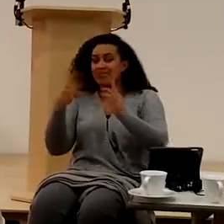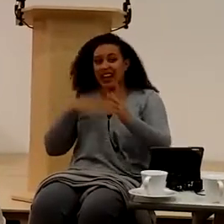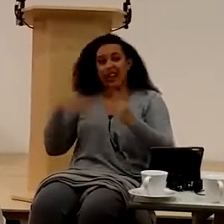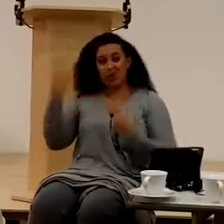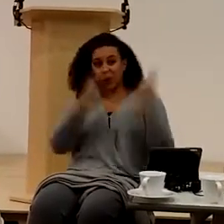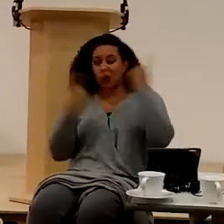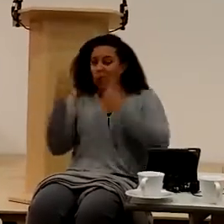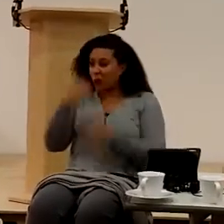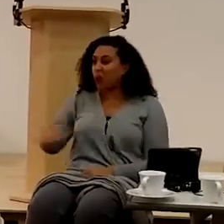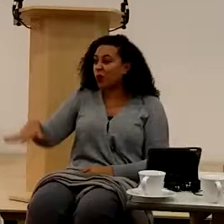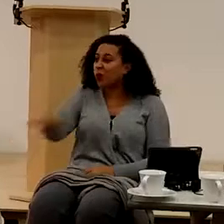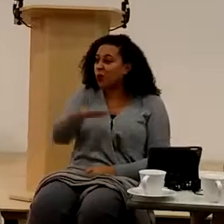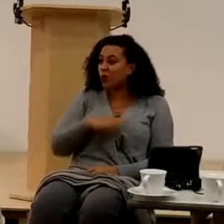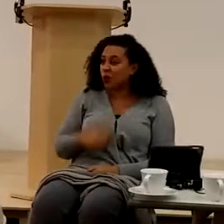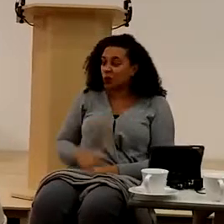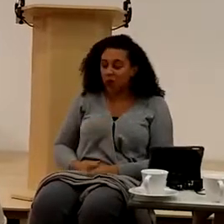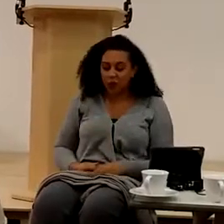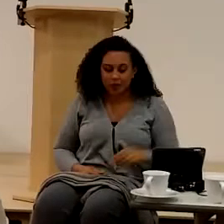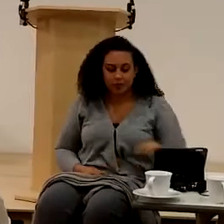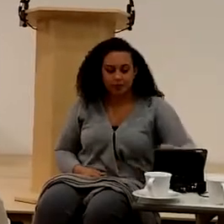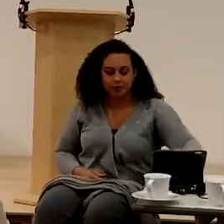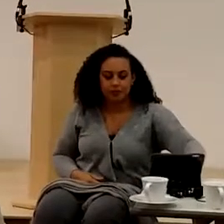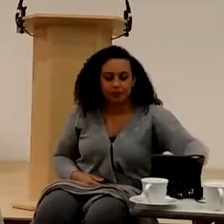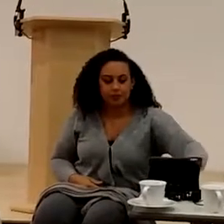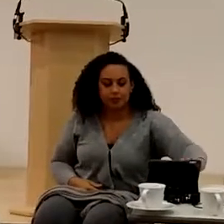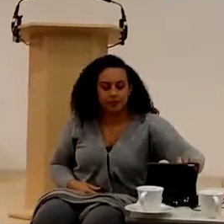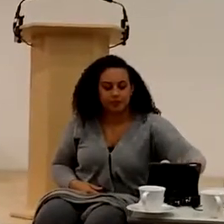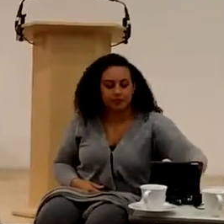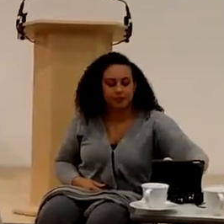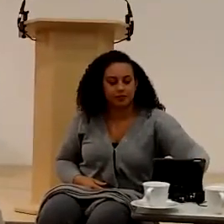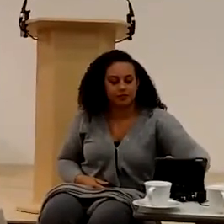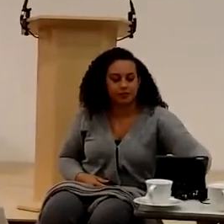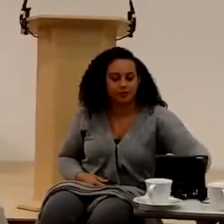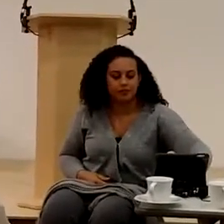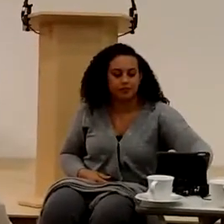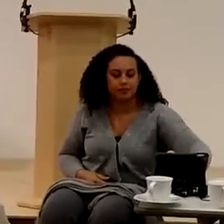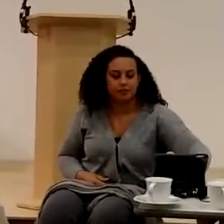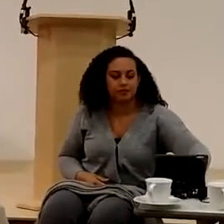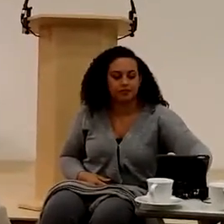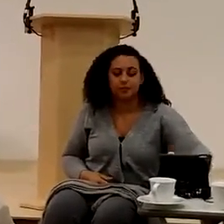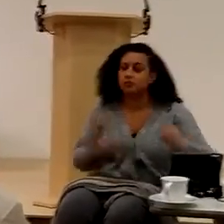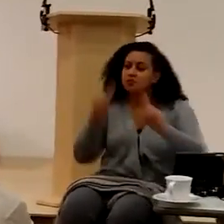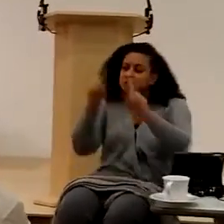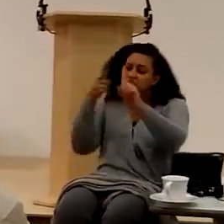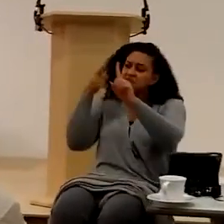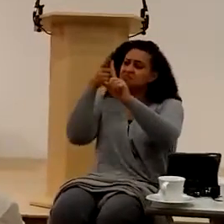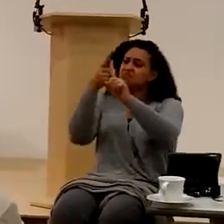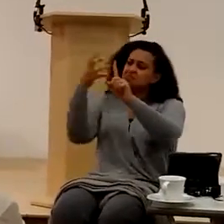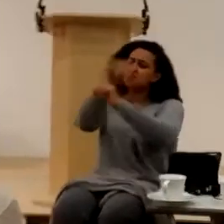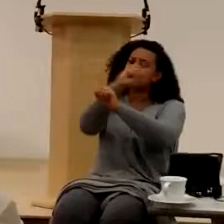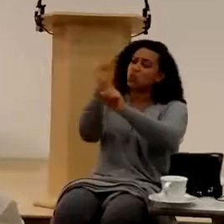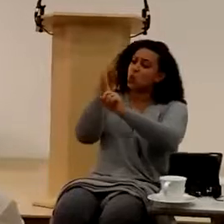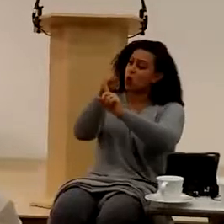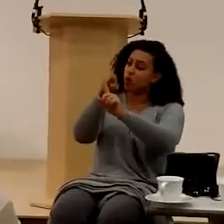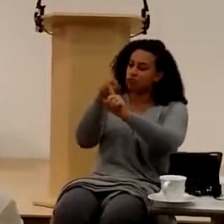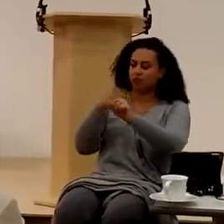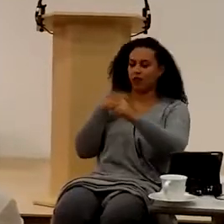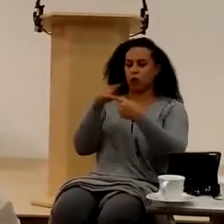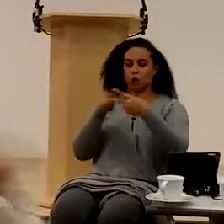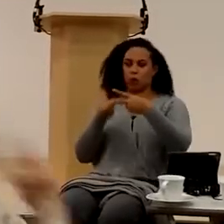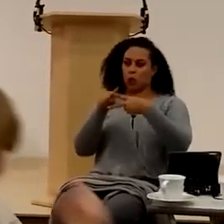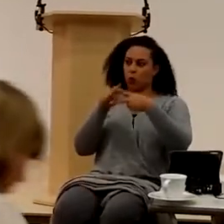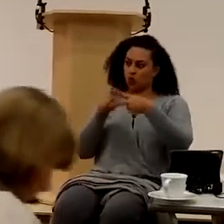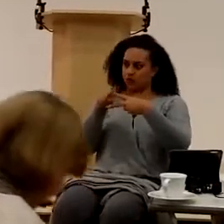interested? I would say fundamentally two things. Make it a